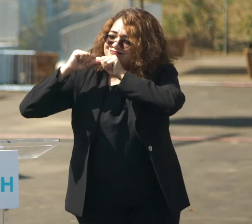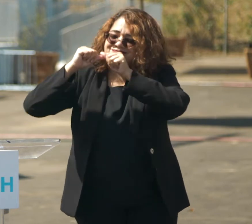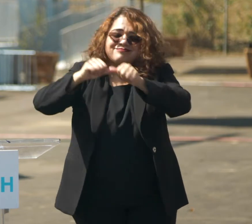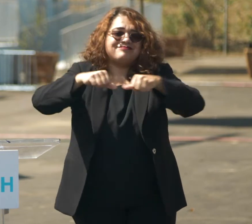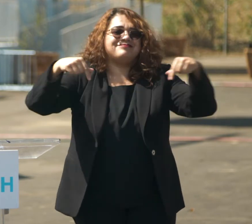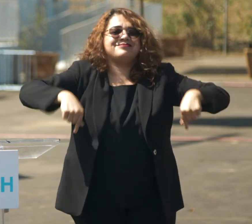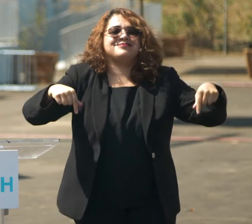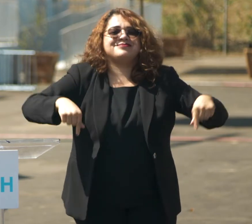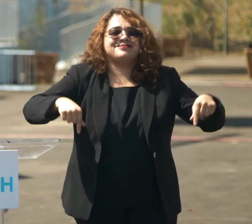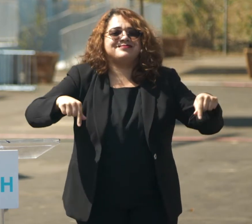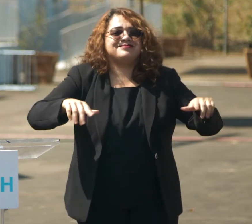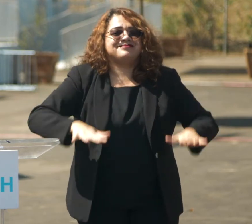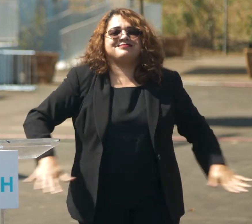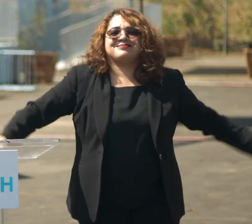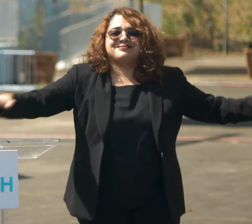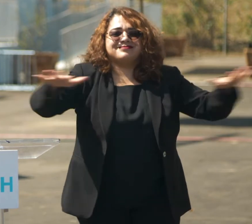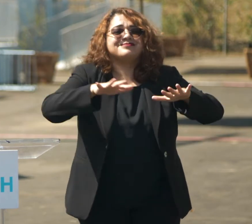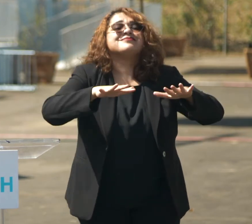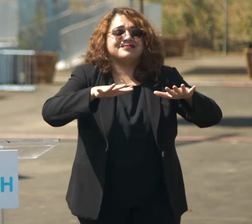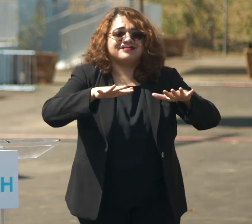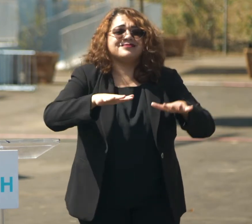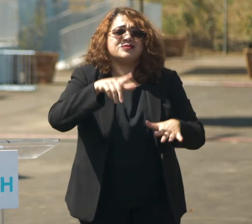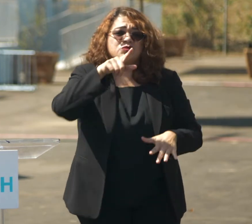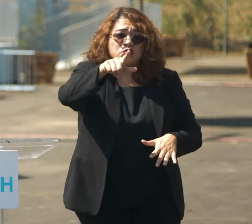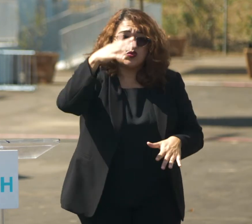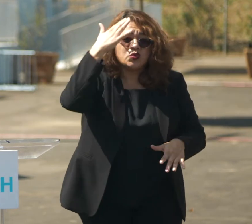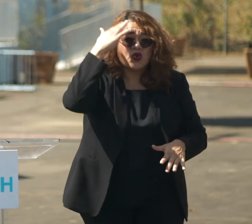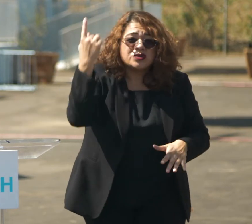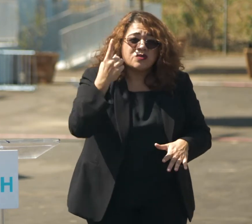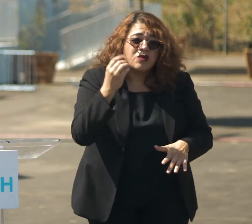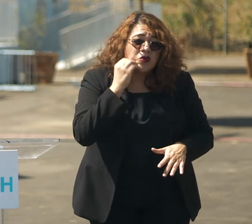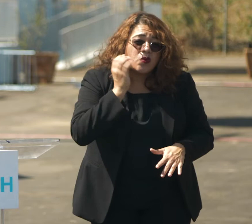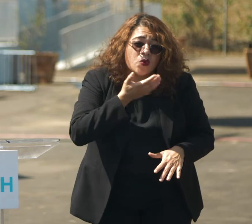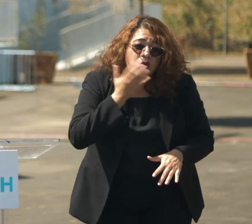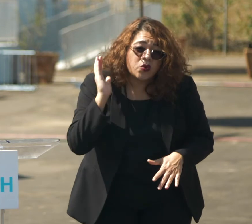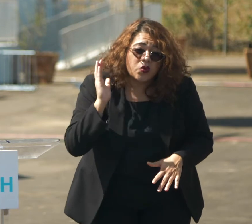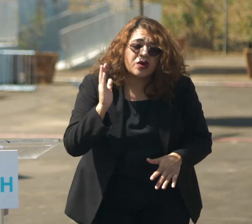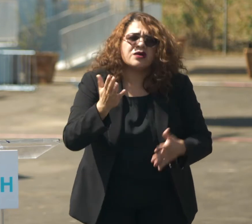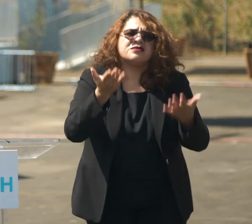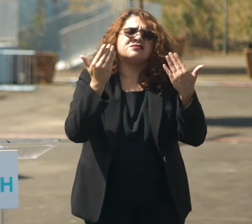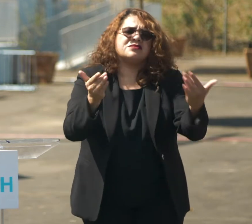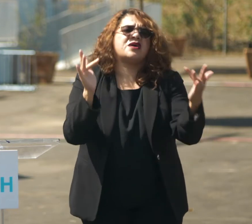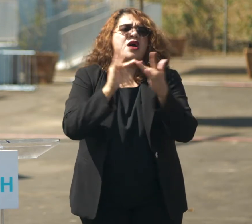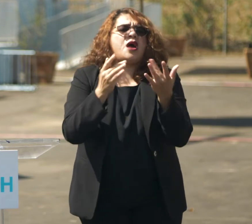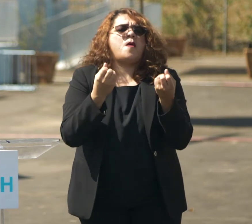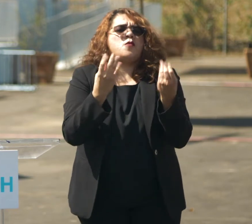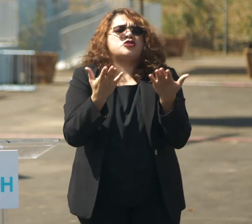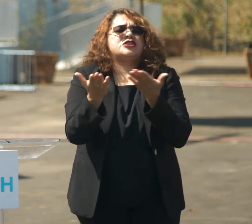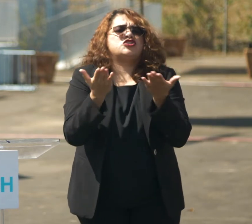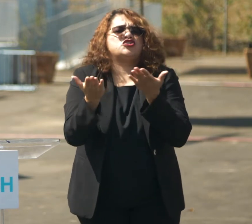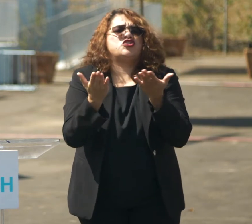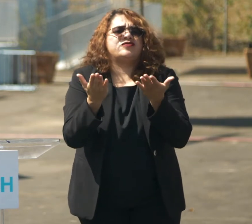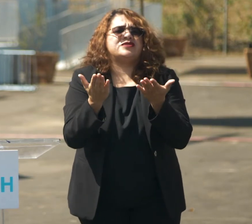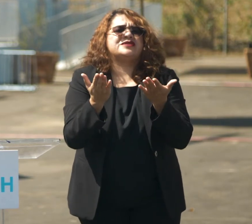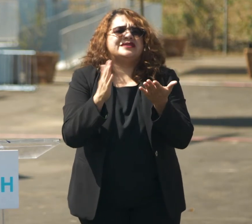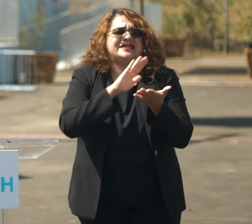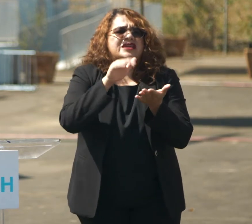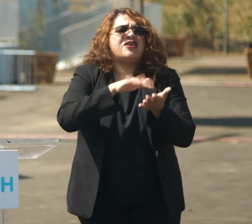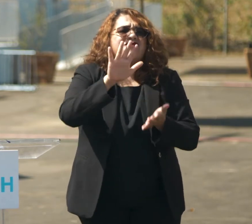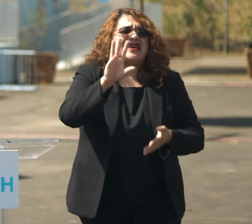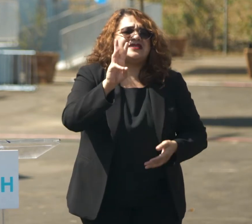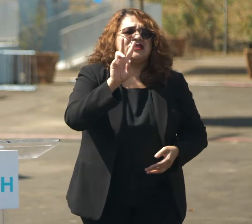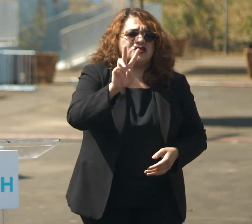them. If you or someone you know is currently experiencing homelessness, please contact the Multi-Service Center at